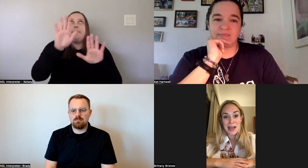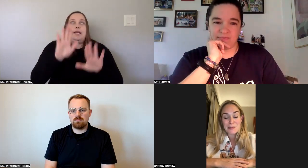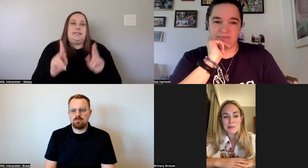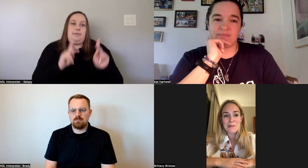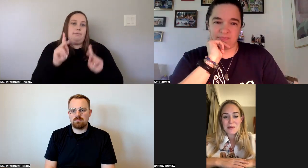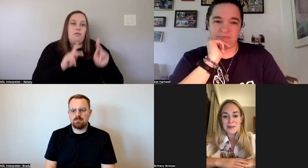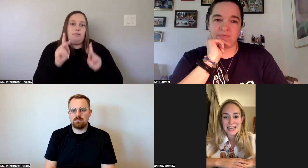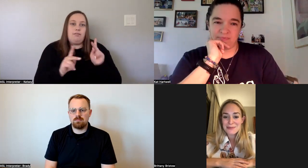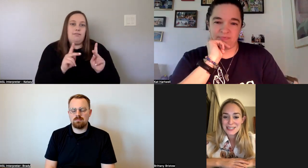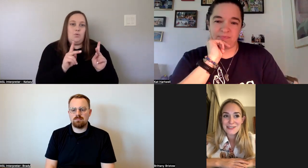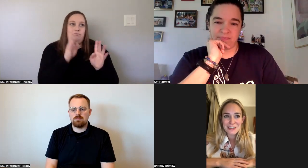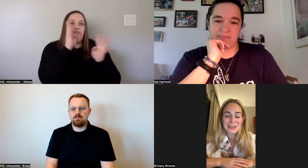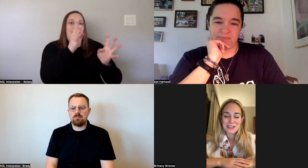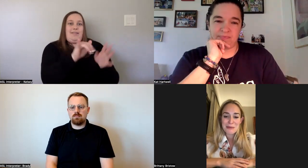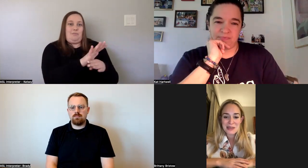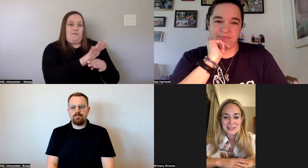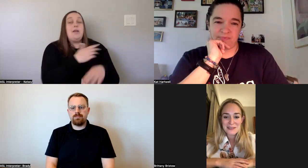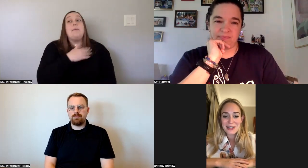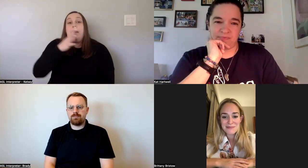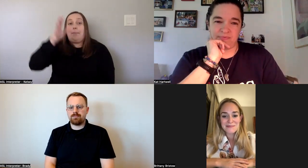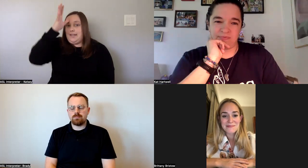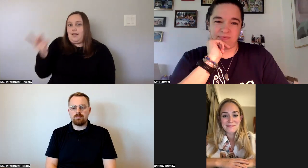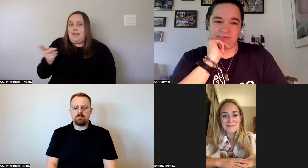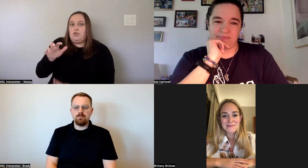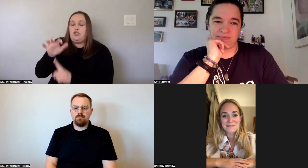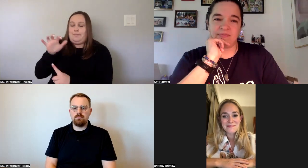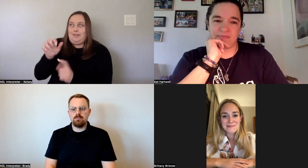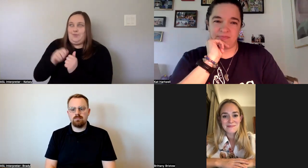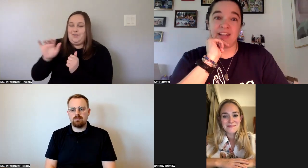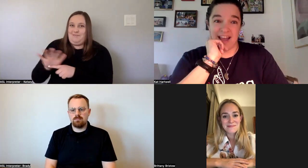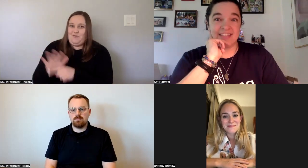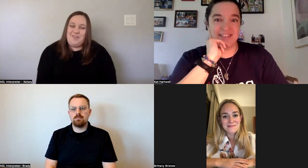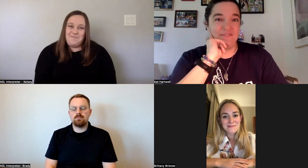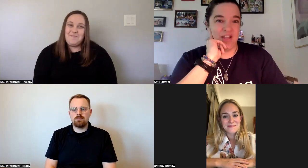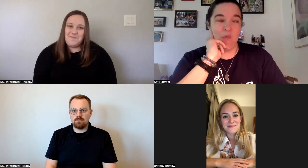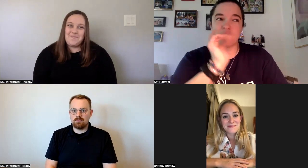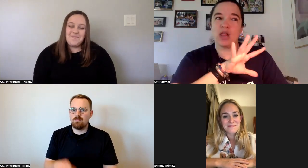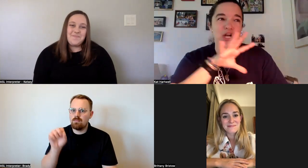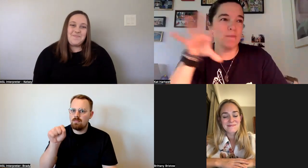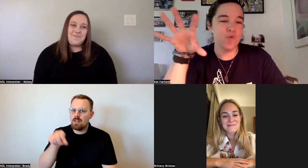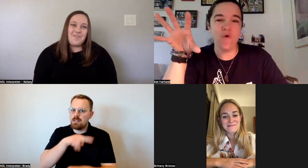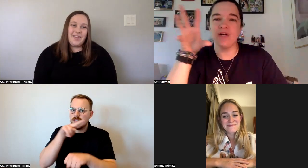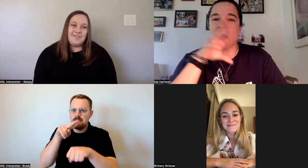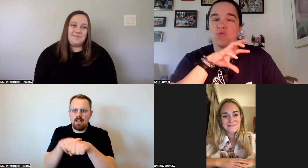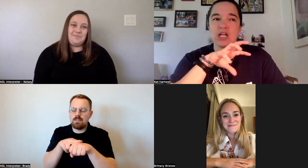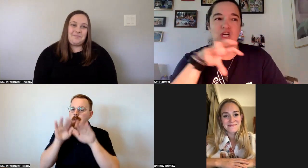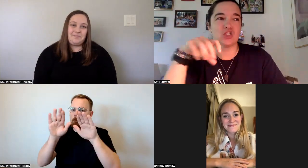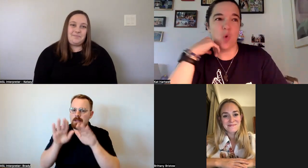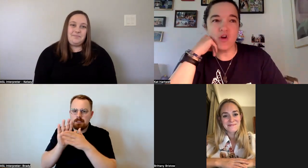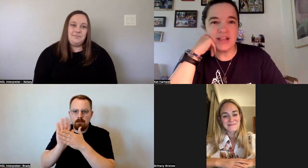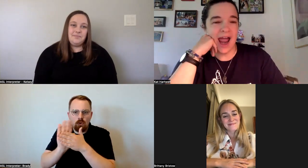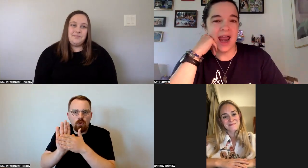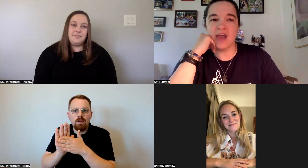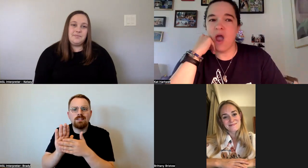that movie happen. But my mom and dad were definitely the champions of it. Yeah, definitely. It was a really good movie and a really